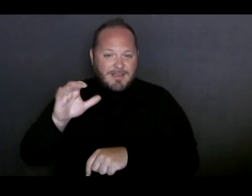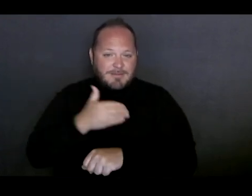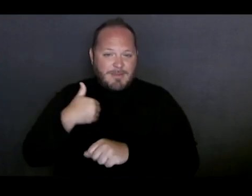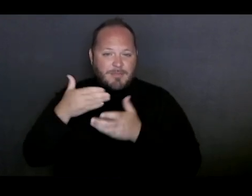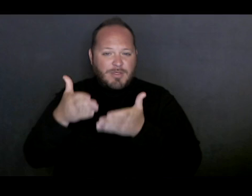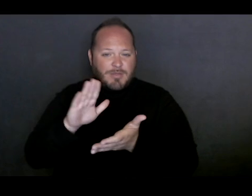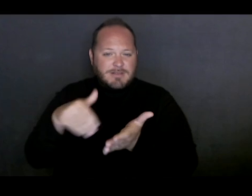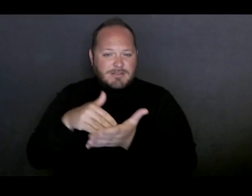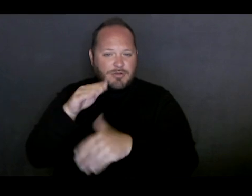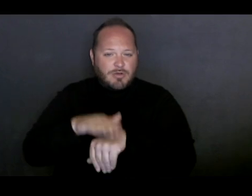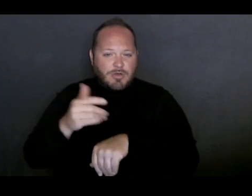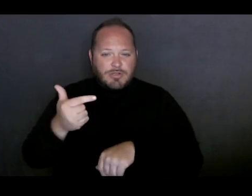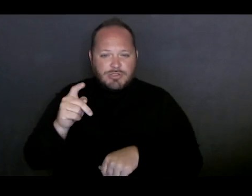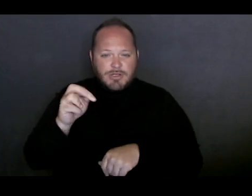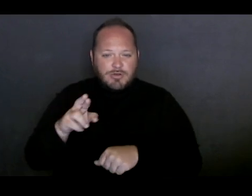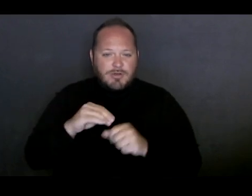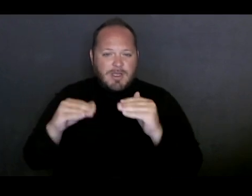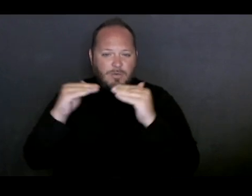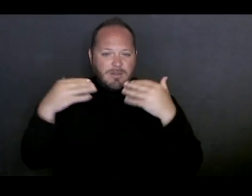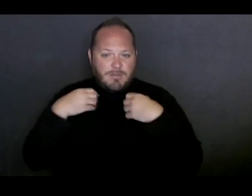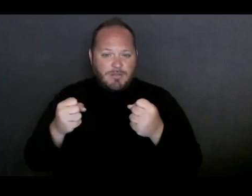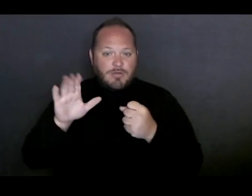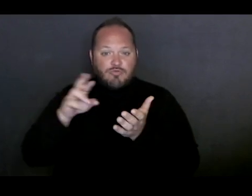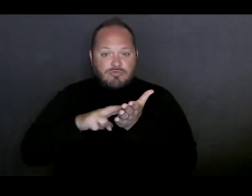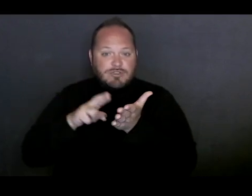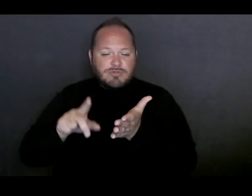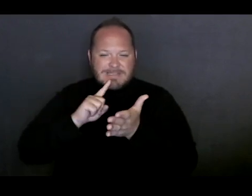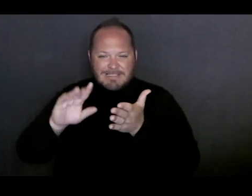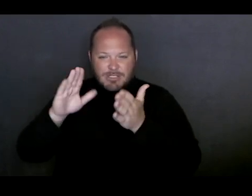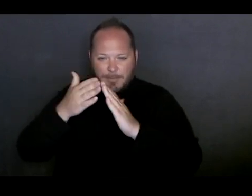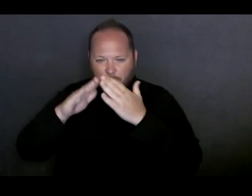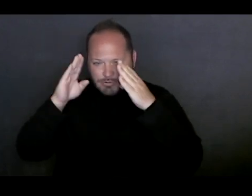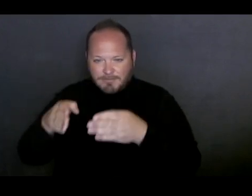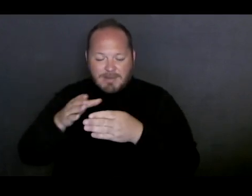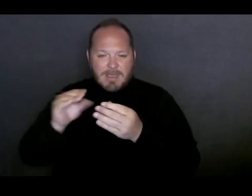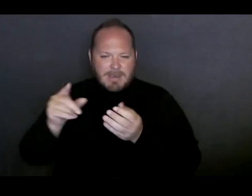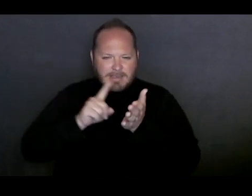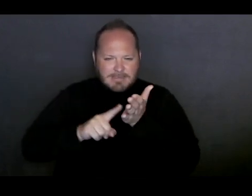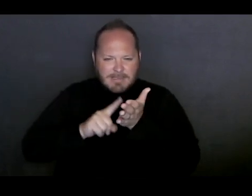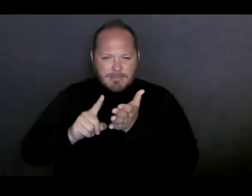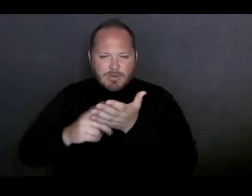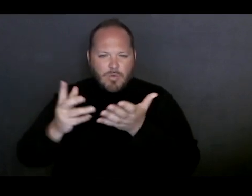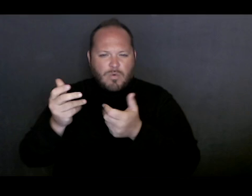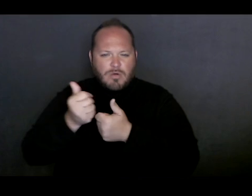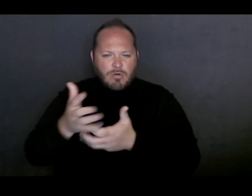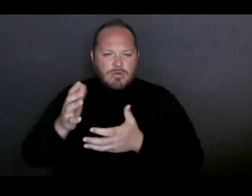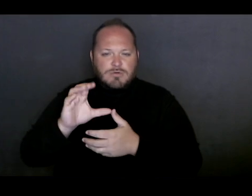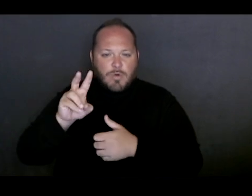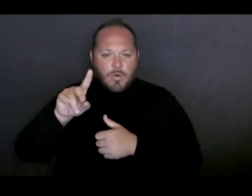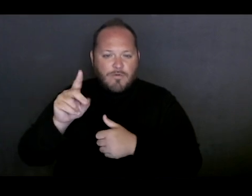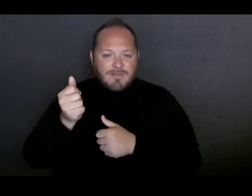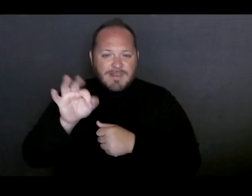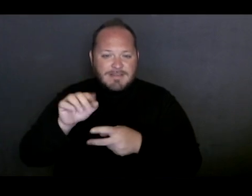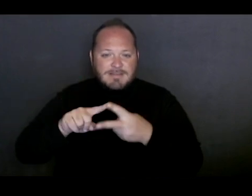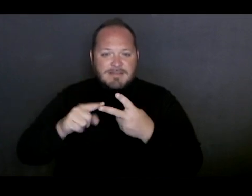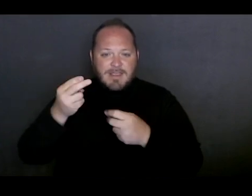Gender Equity and Health. Her research is community-driven and examines structural drivers of COVID-19, HIV,